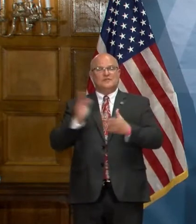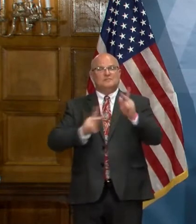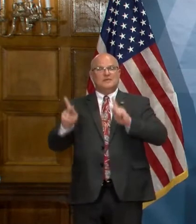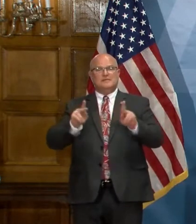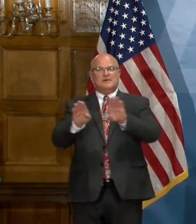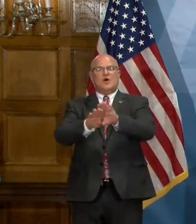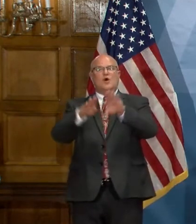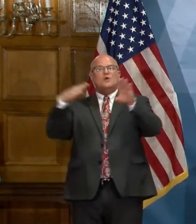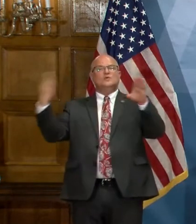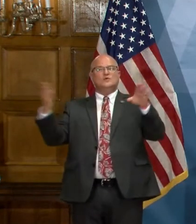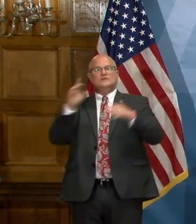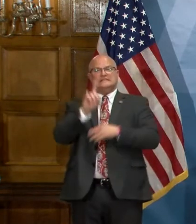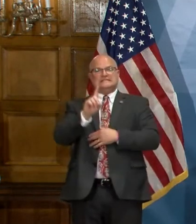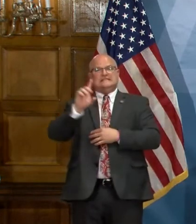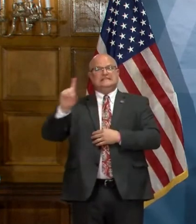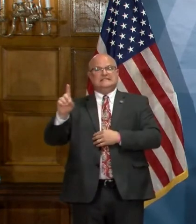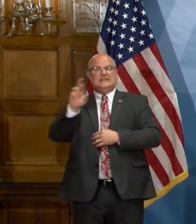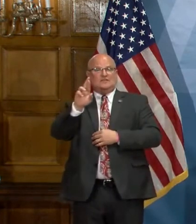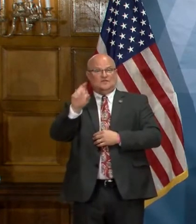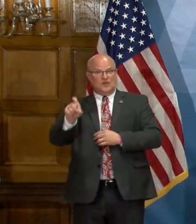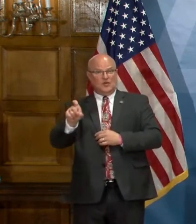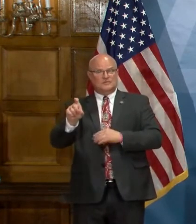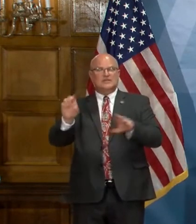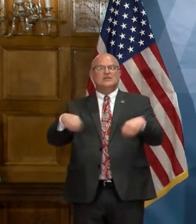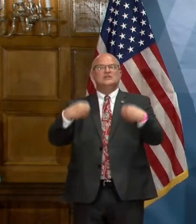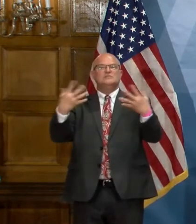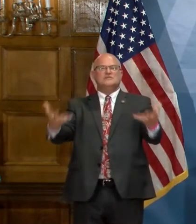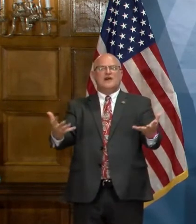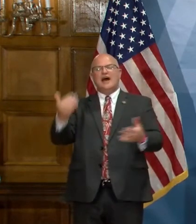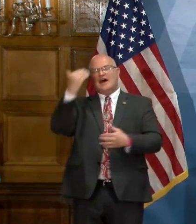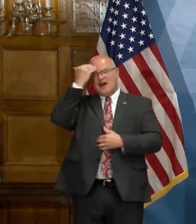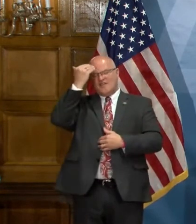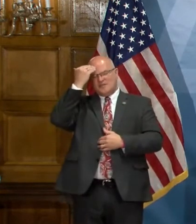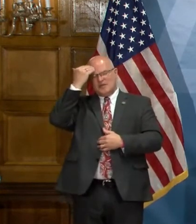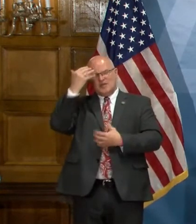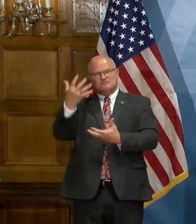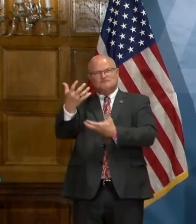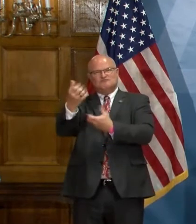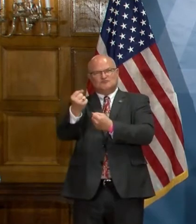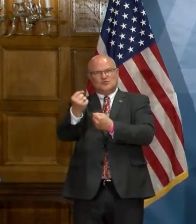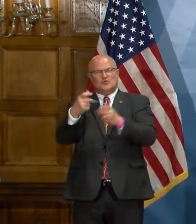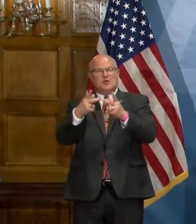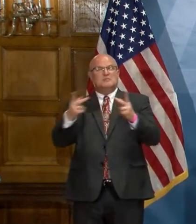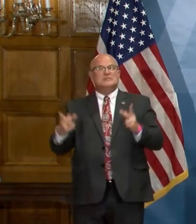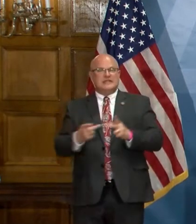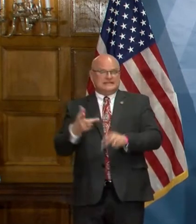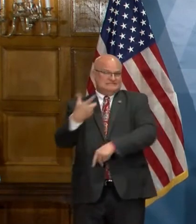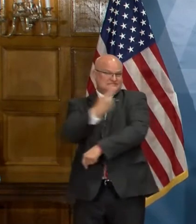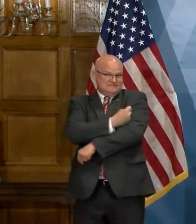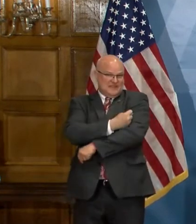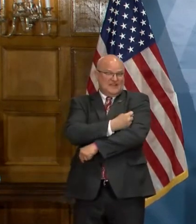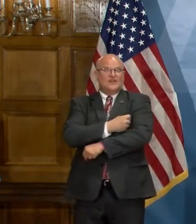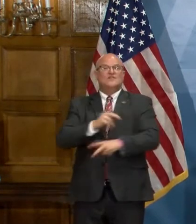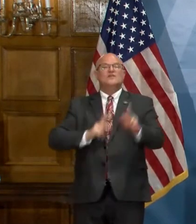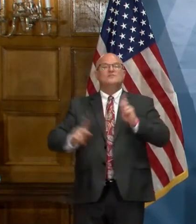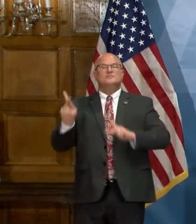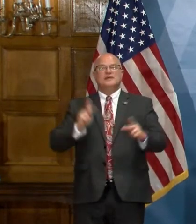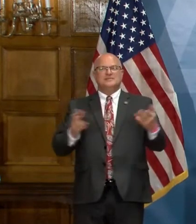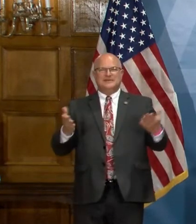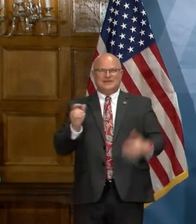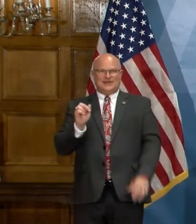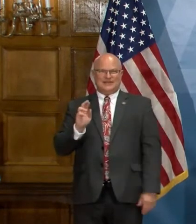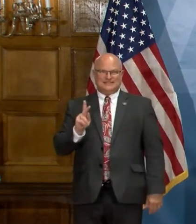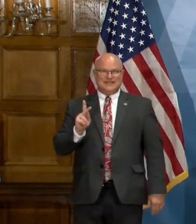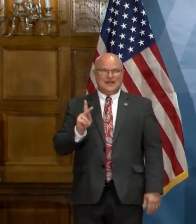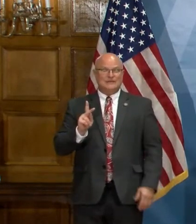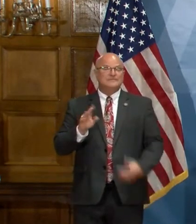opening the doors of D&D Pharmacy to provide a familiar and trustworthy vaccination site for the citizens of